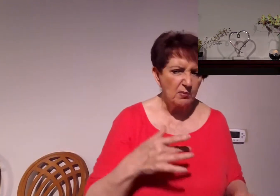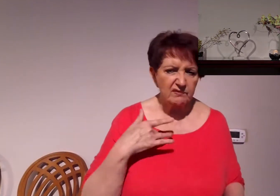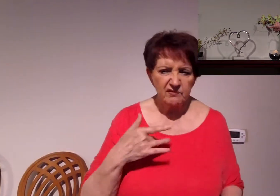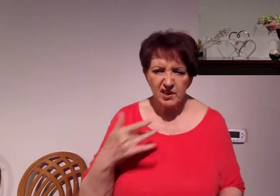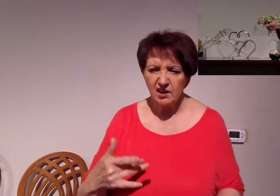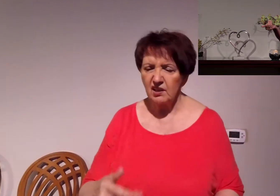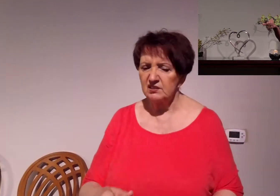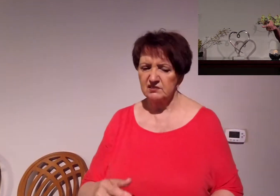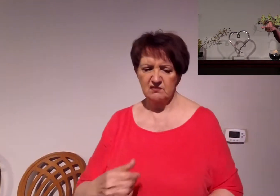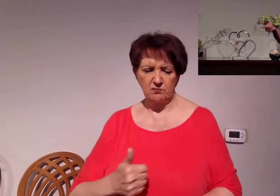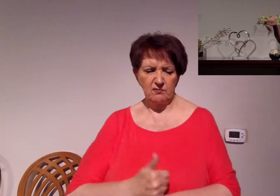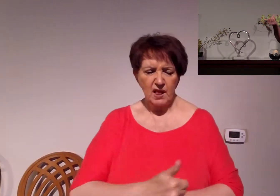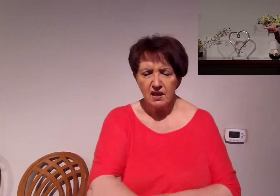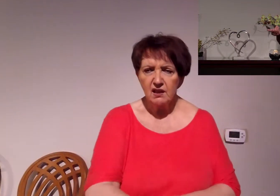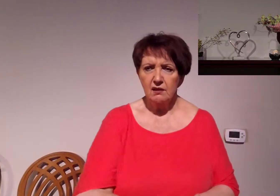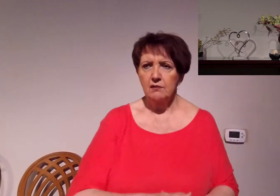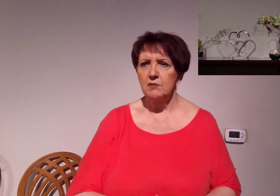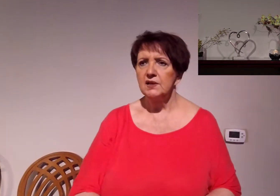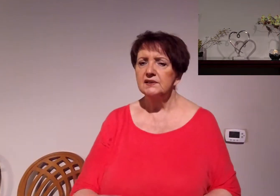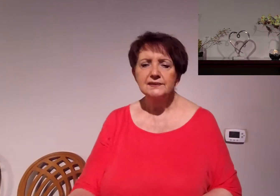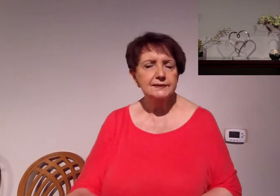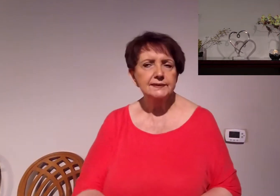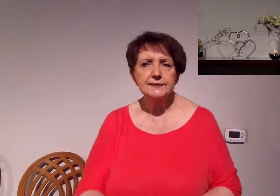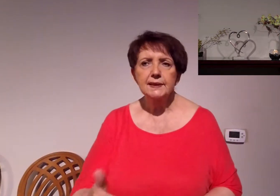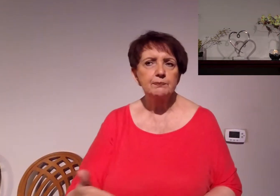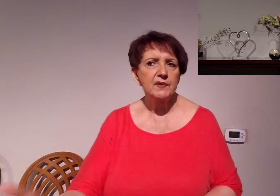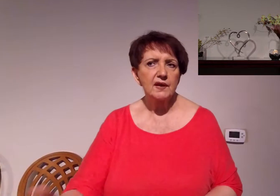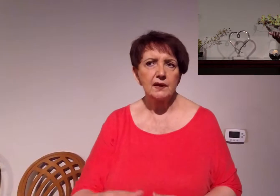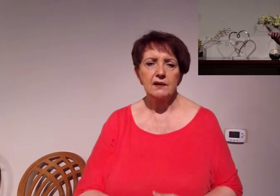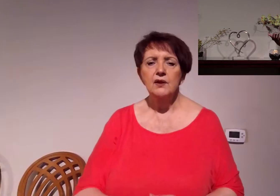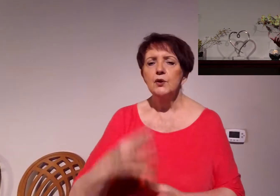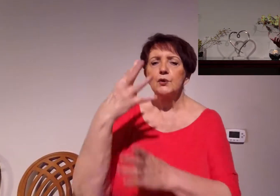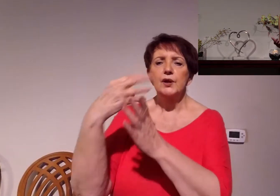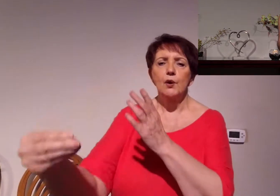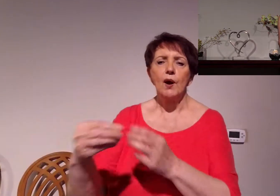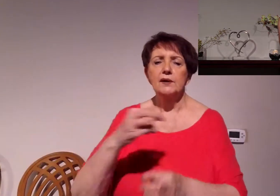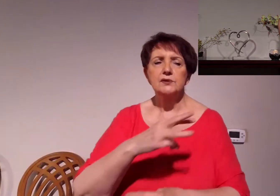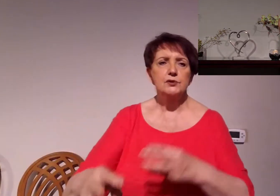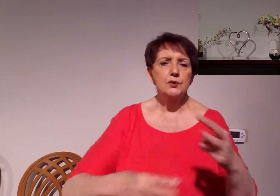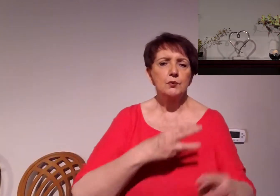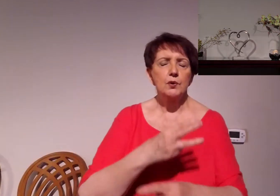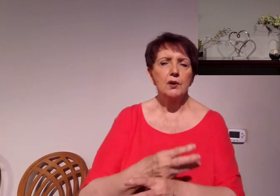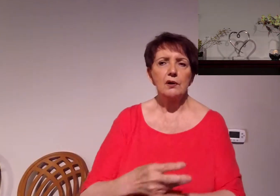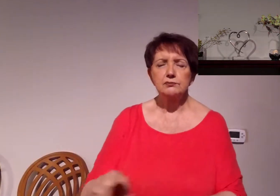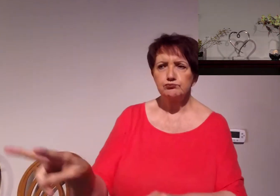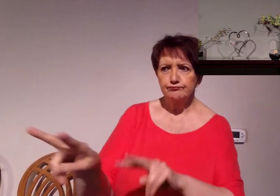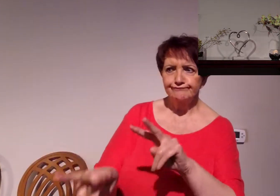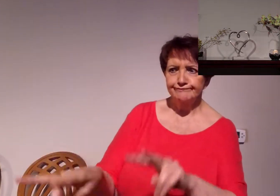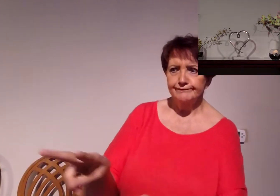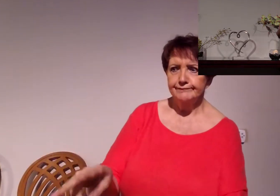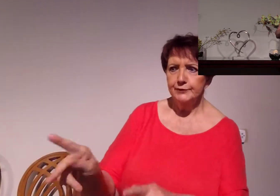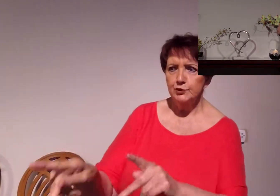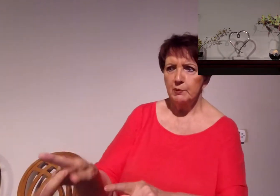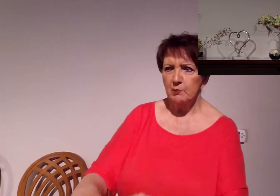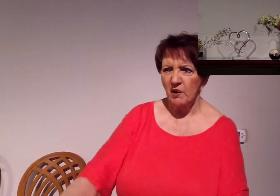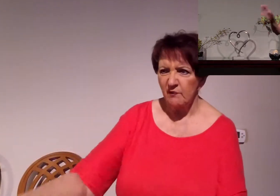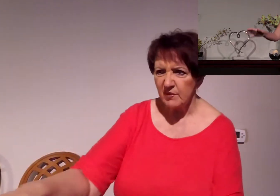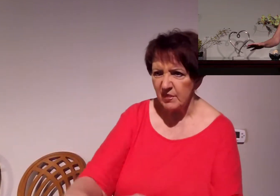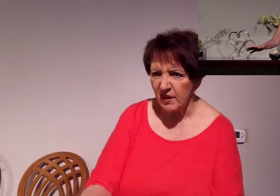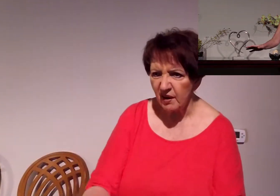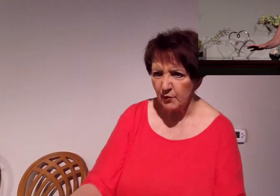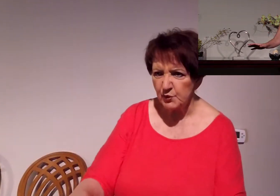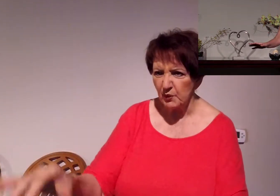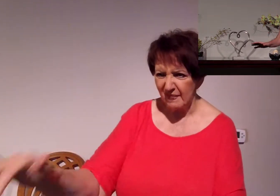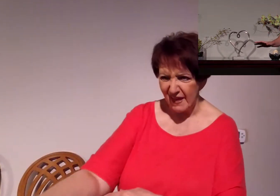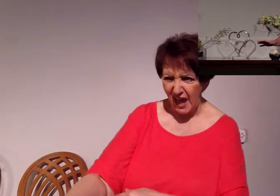did that. It's all the same stuff. Right? And then we can go out into the larger world and we can look out at those people over there who are doing